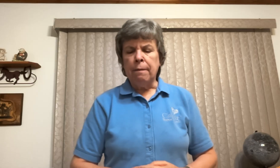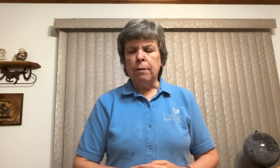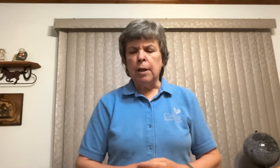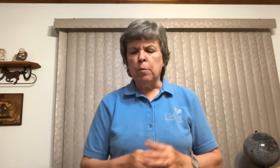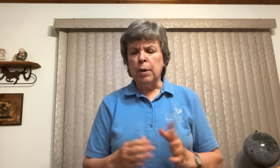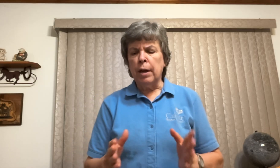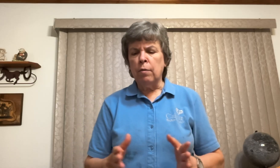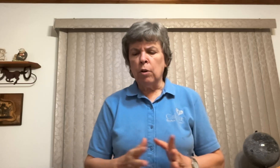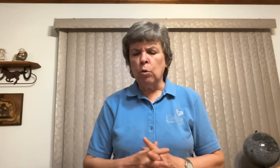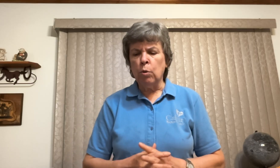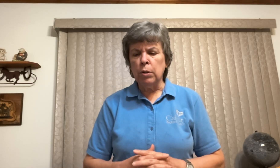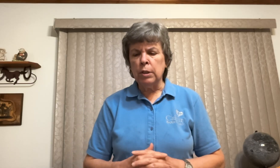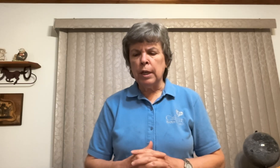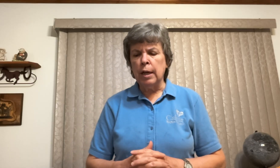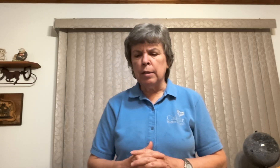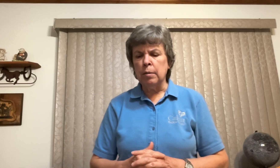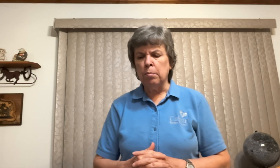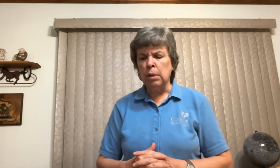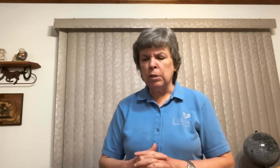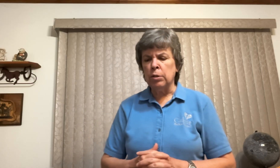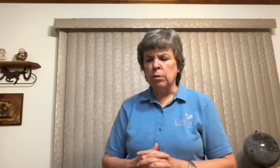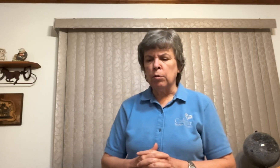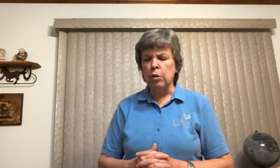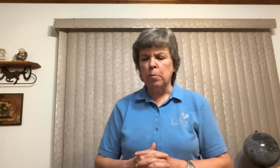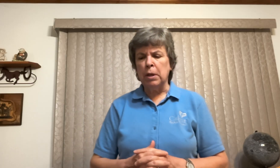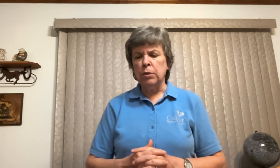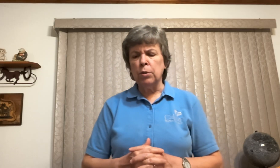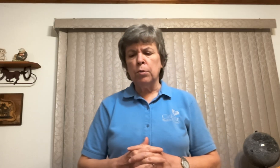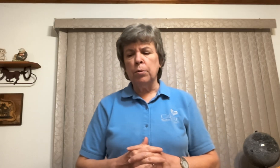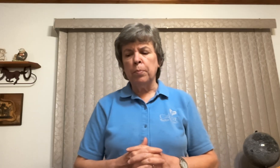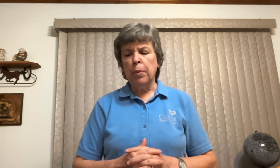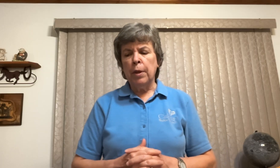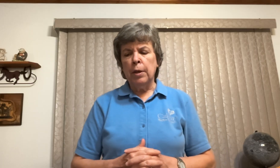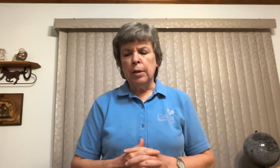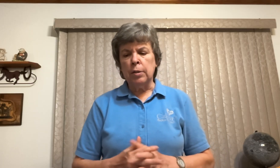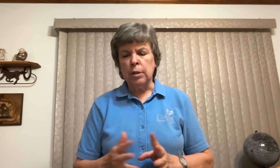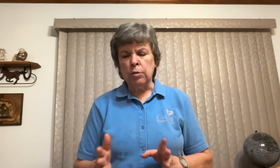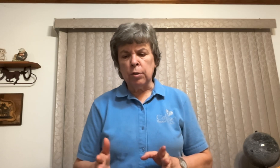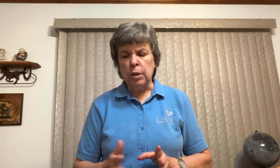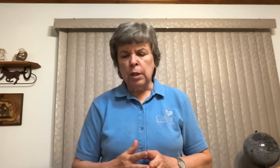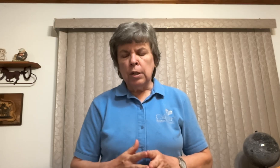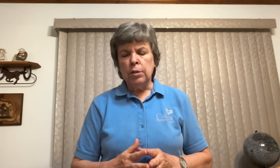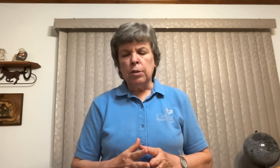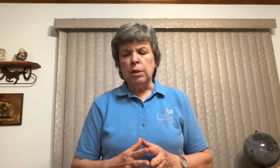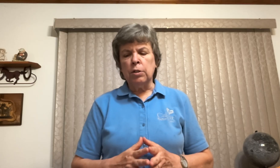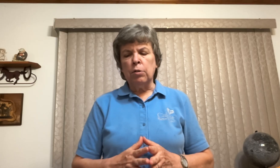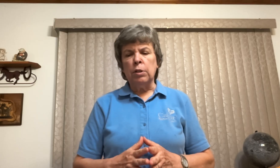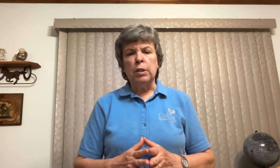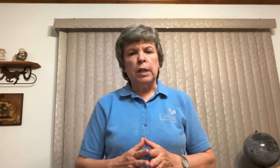Okay, then we have our chorus again. Bless the Lord, O my soul, etc. So let's go to the